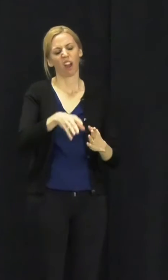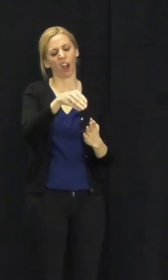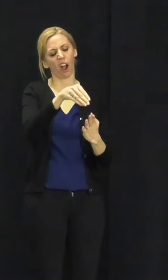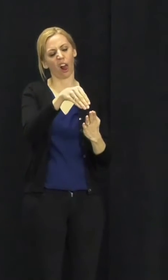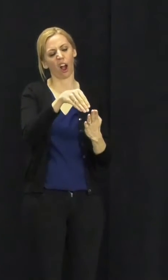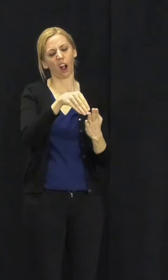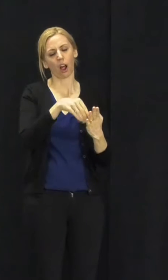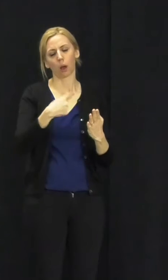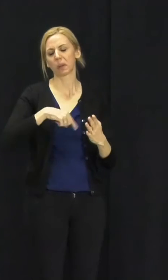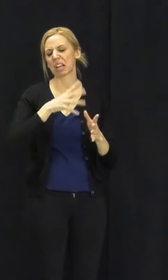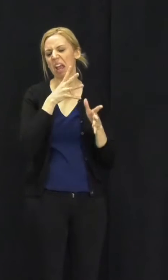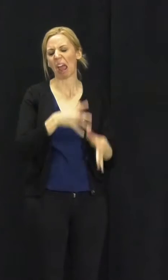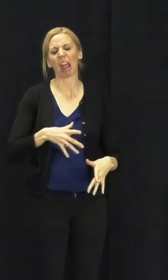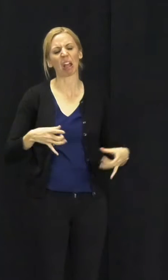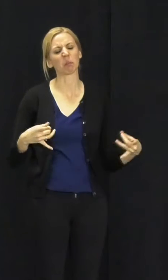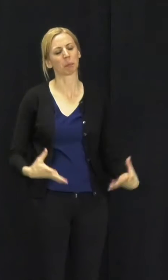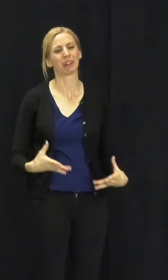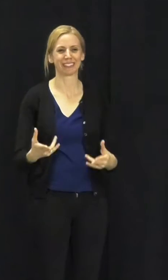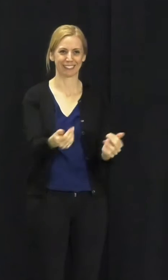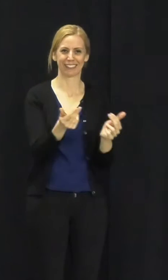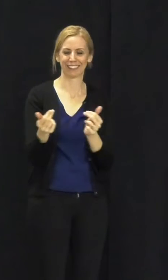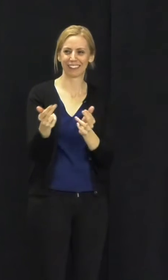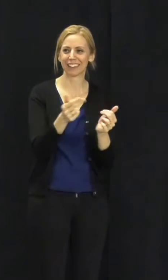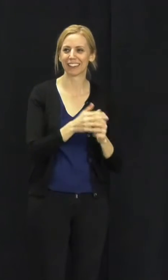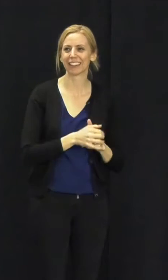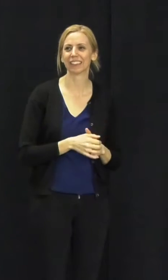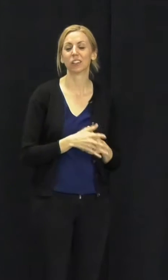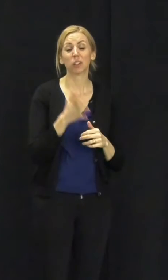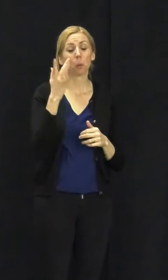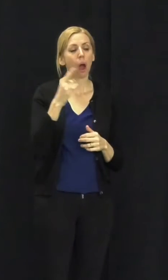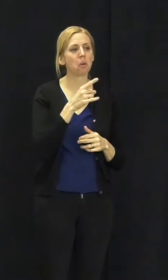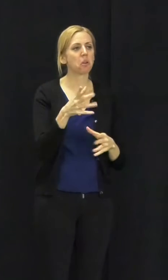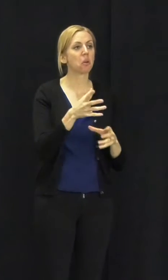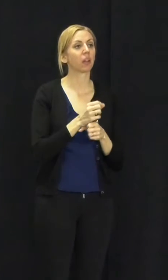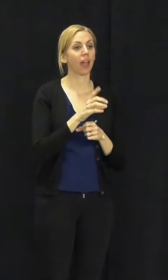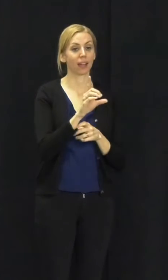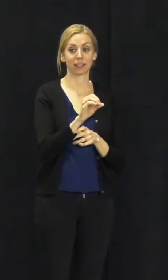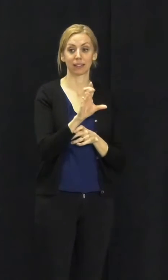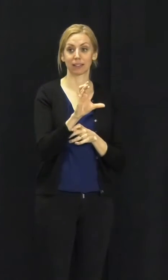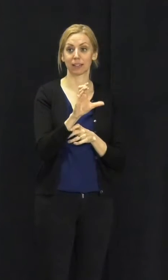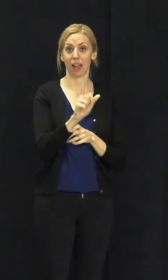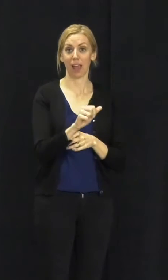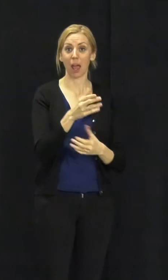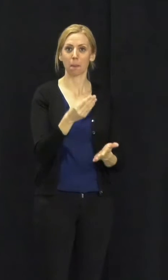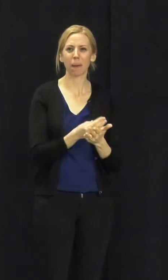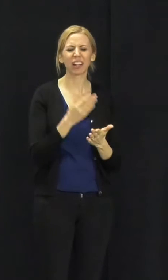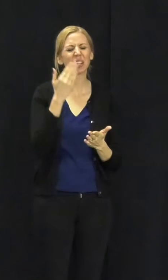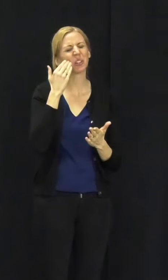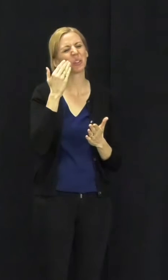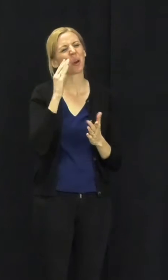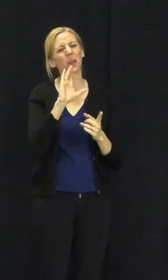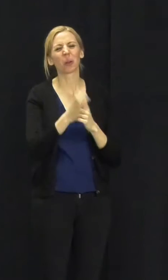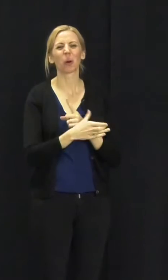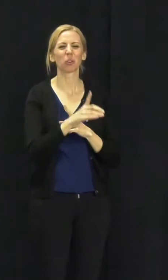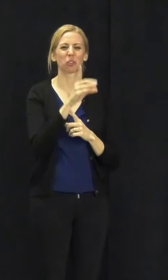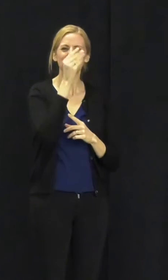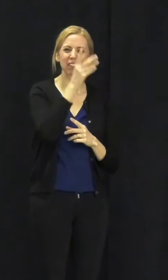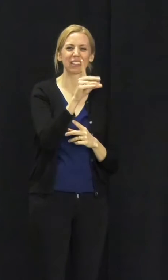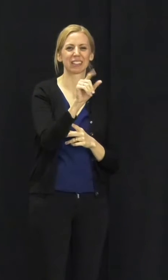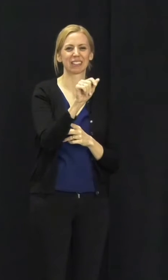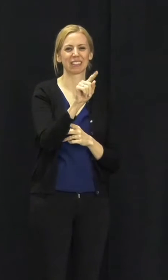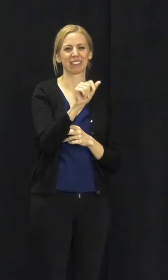it, we are also very, very robustly supported, right? Last year, or in this current fiscal year, we